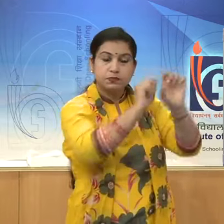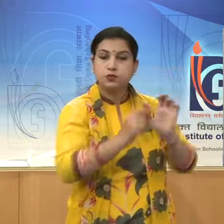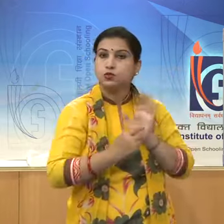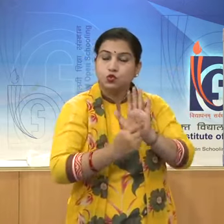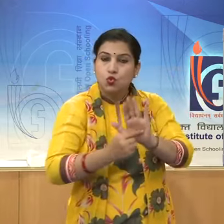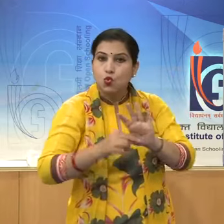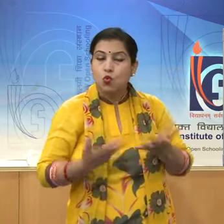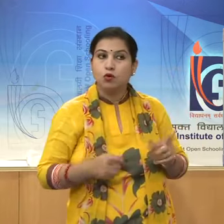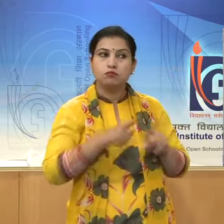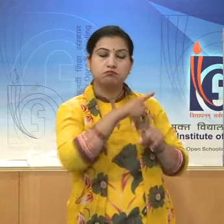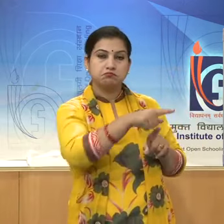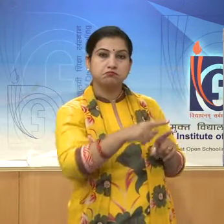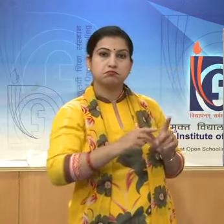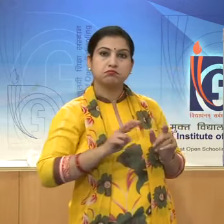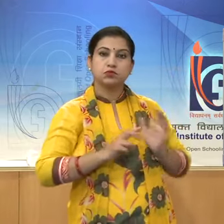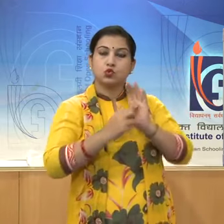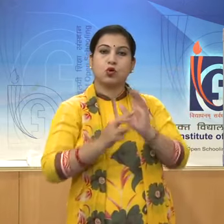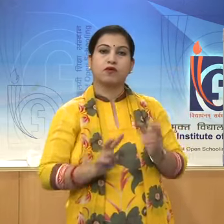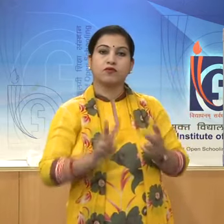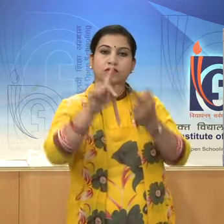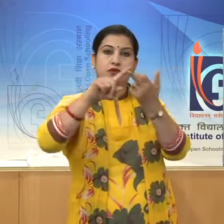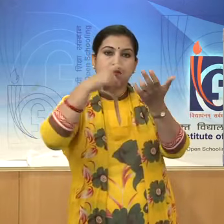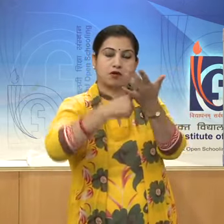shows Virgin Mary